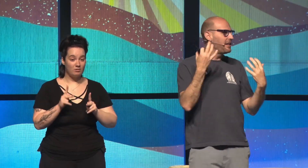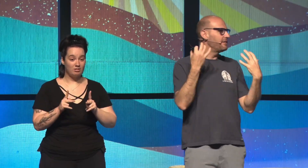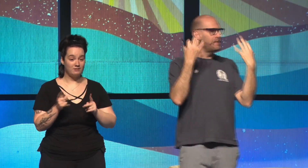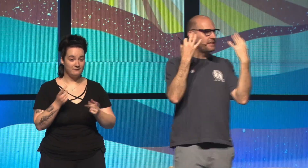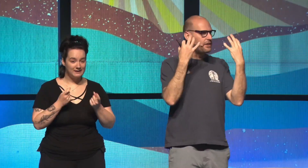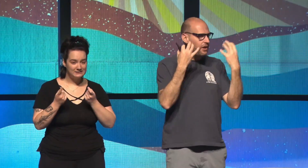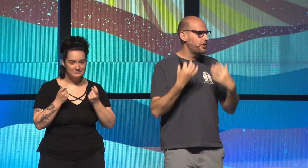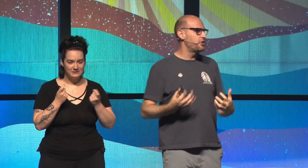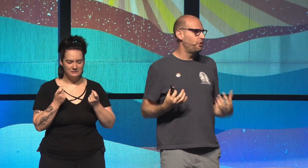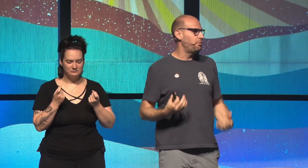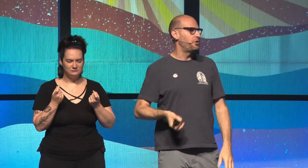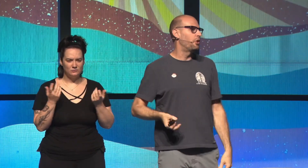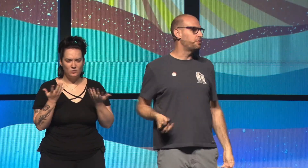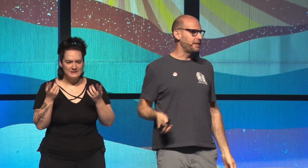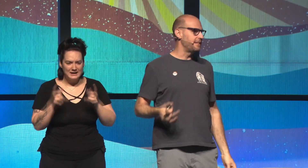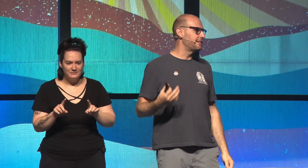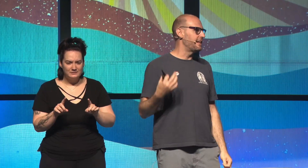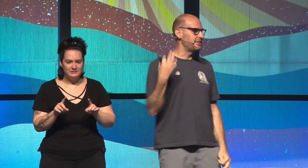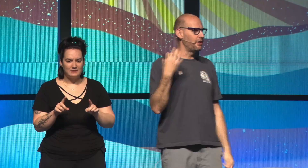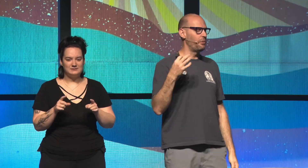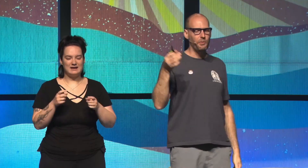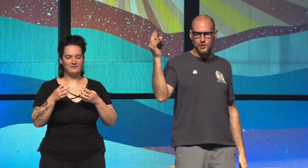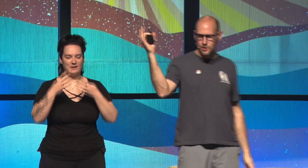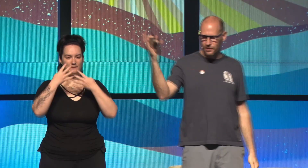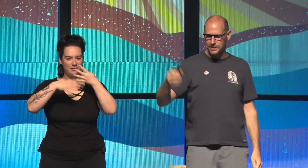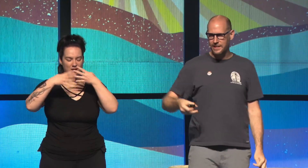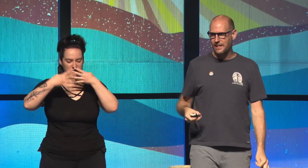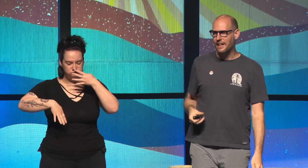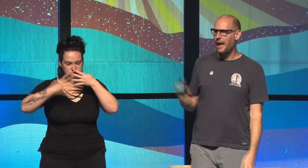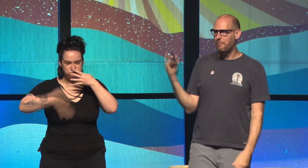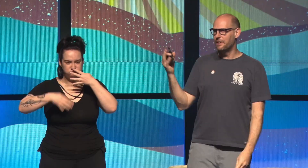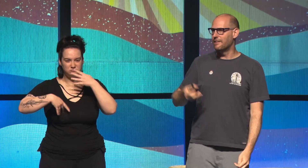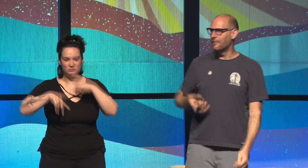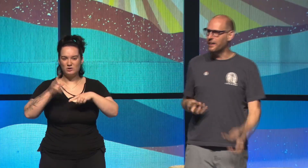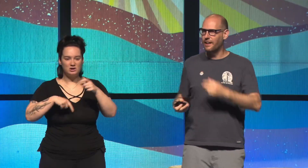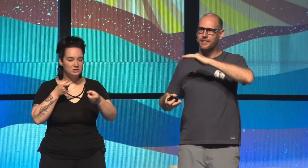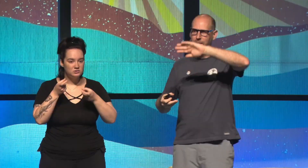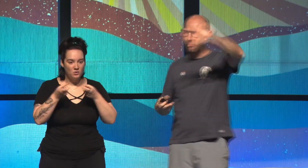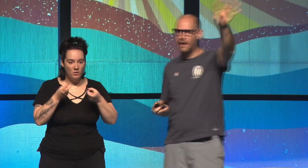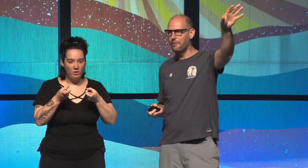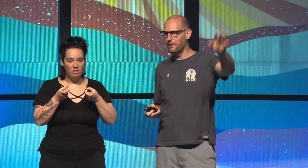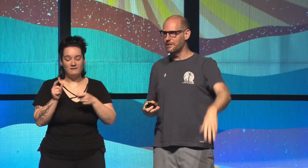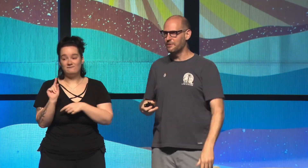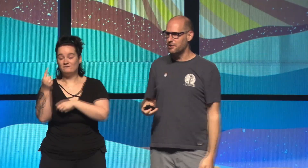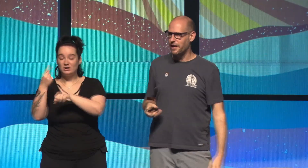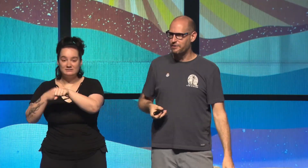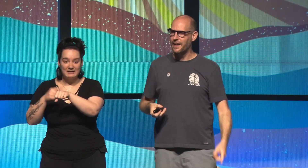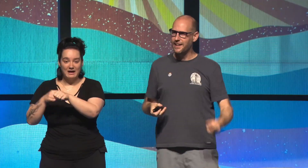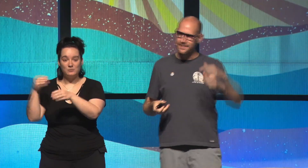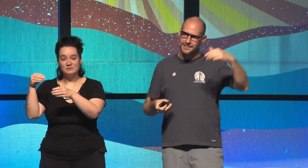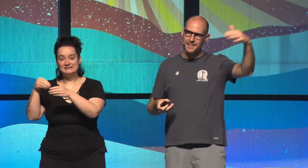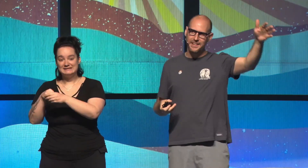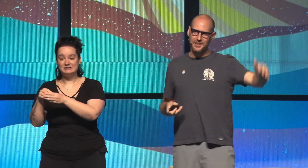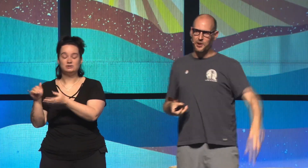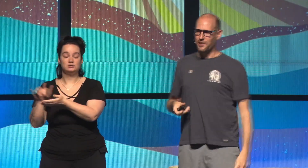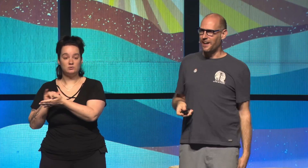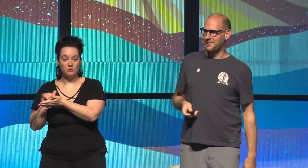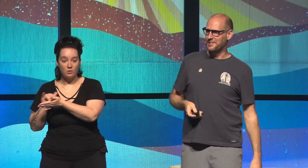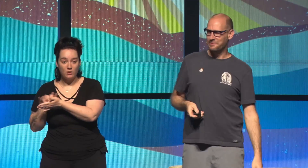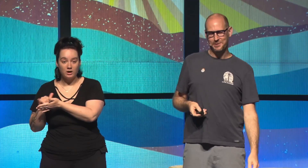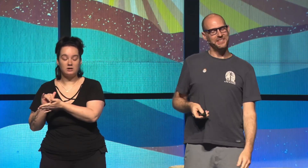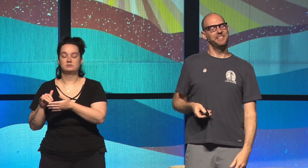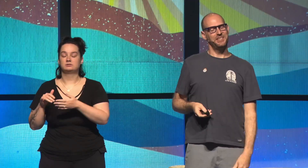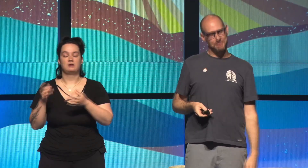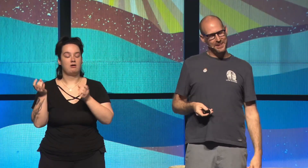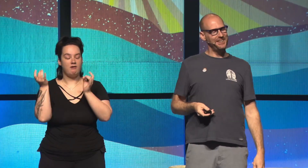was having these like uncontrollable nosebleeds. And so we were in New York City, and it happened, and I got taken by ambulance from JFK to Long